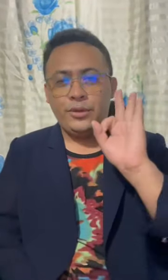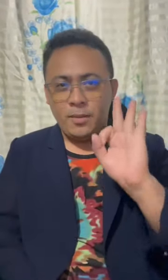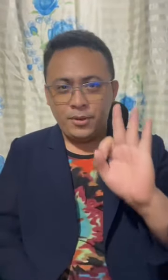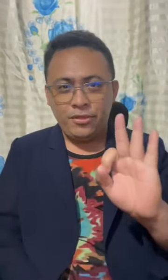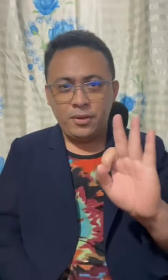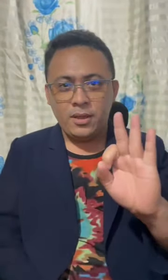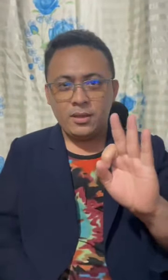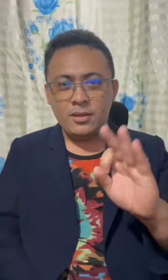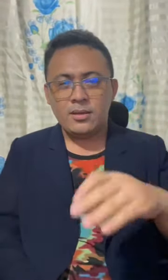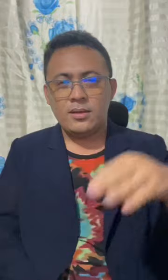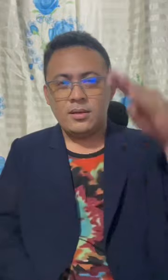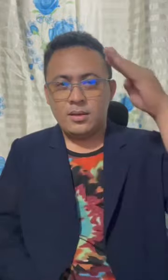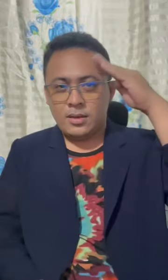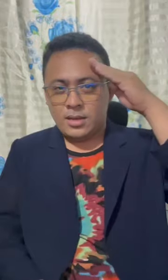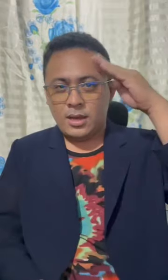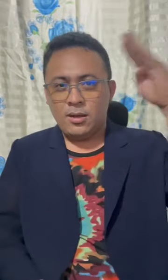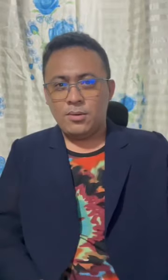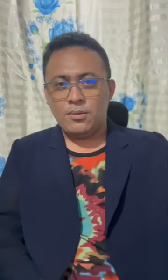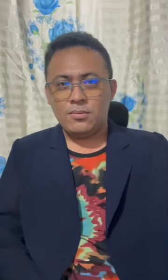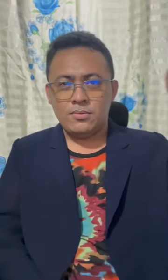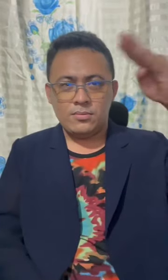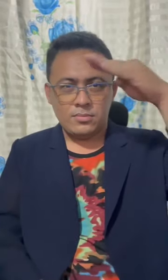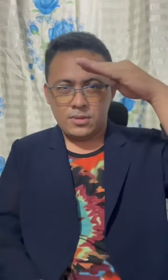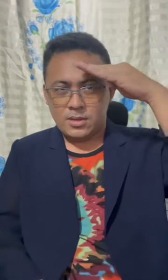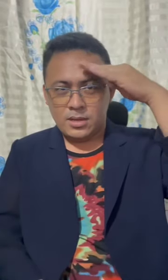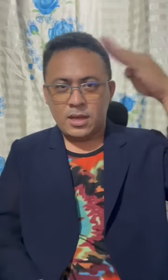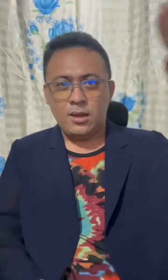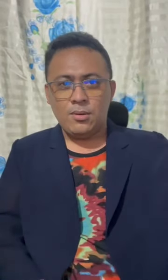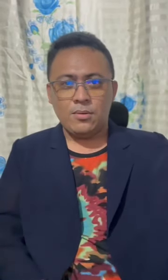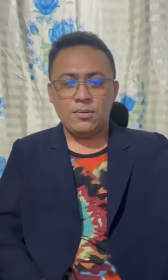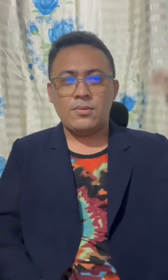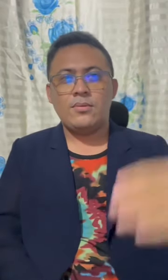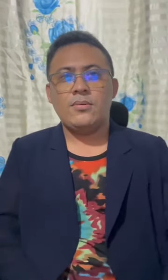Number 3, hello. Hello.